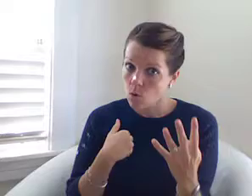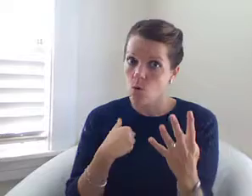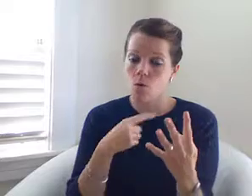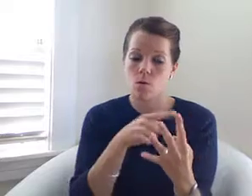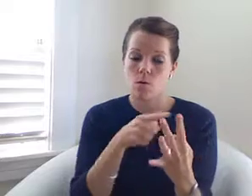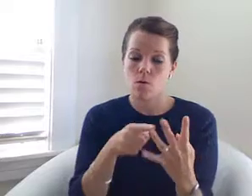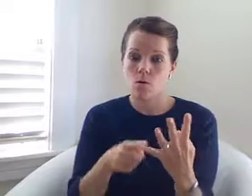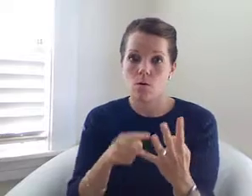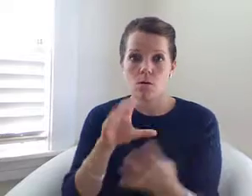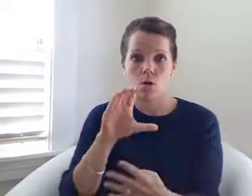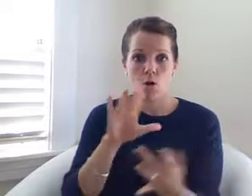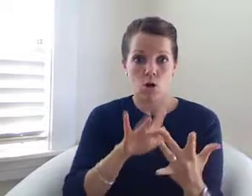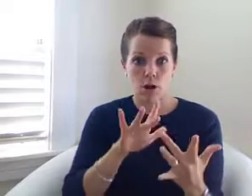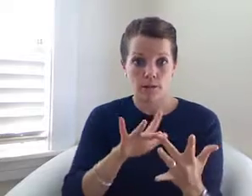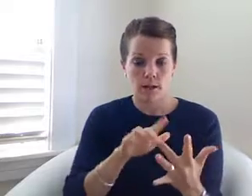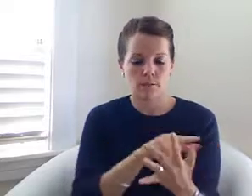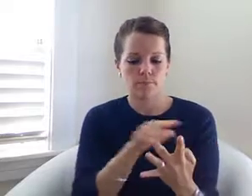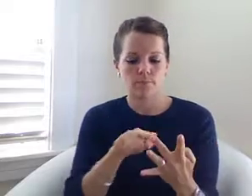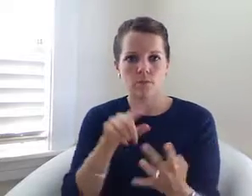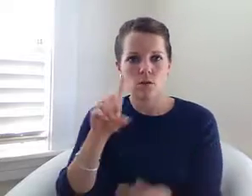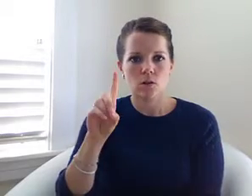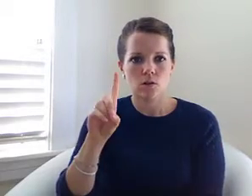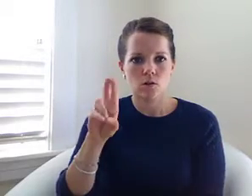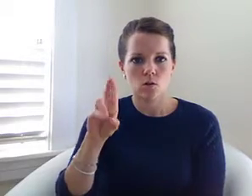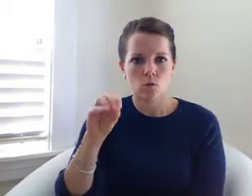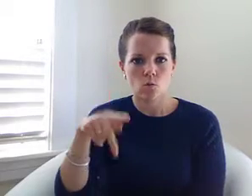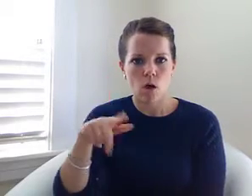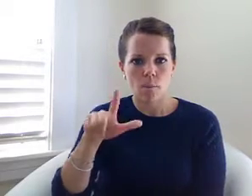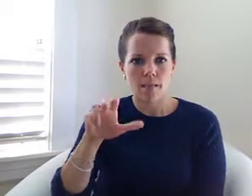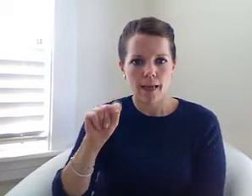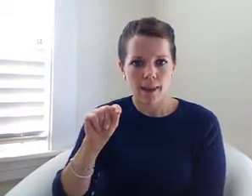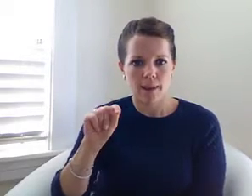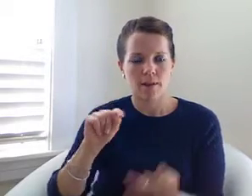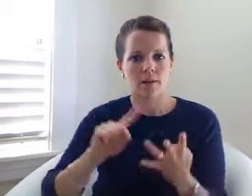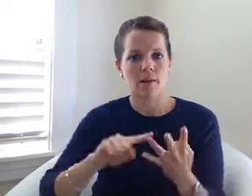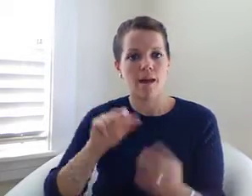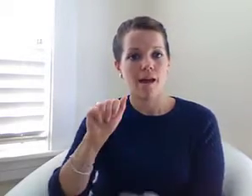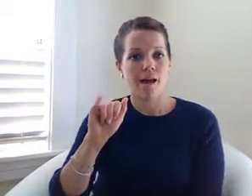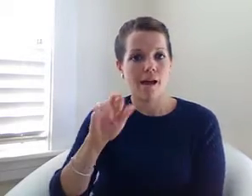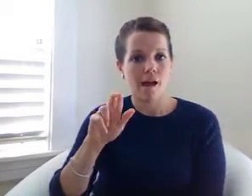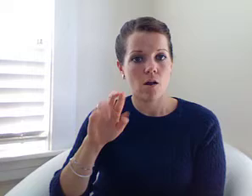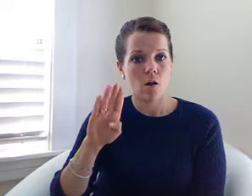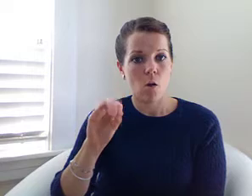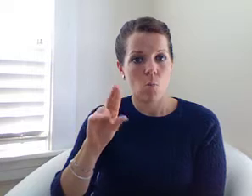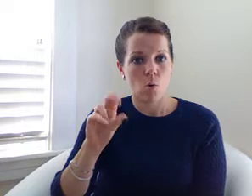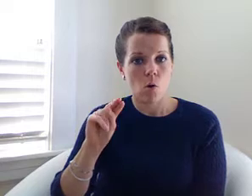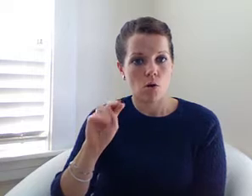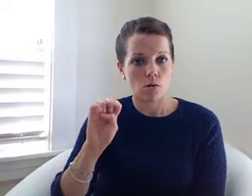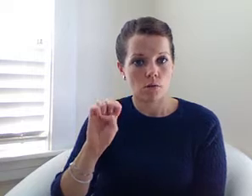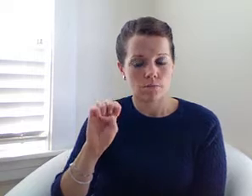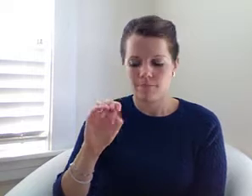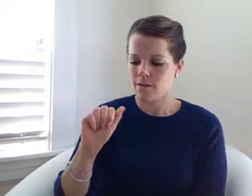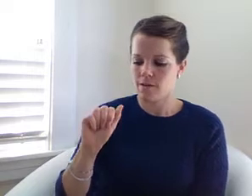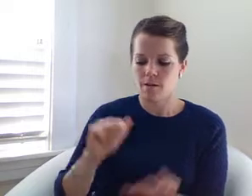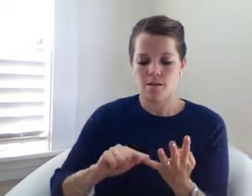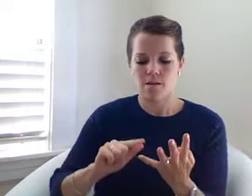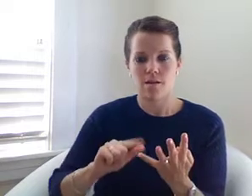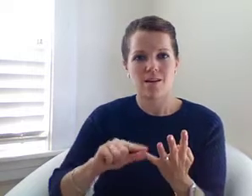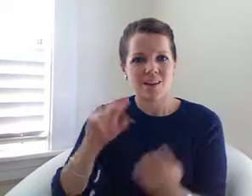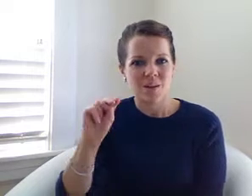airborne, and neutropenic or reverse. Those in contact isolation may have an illness that is